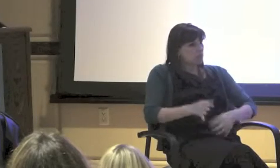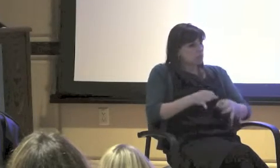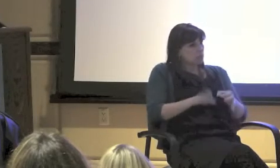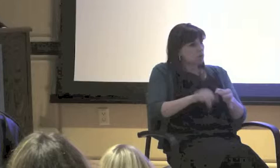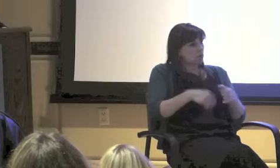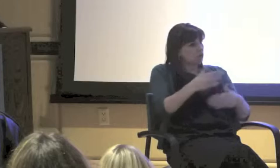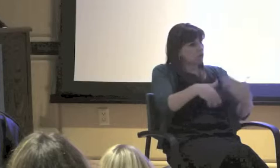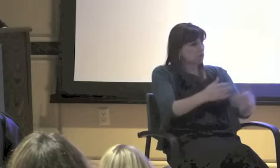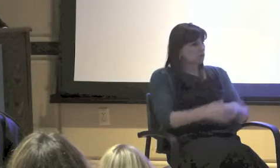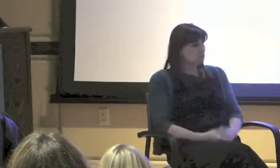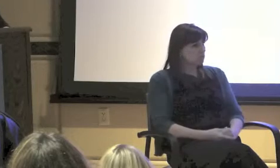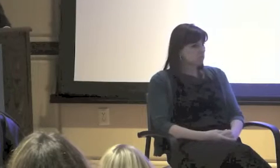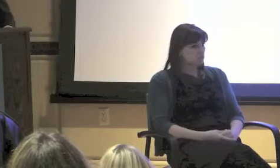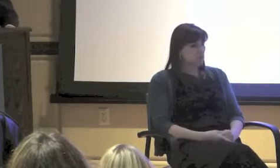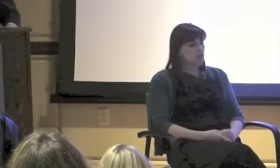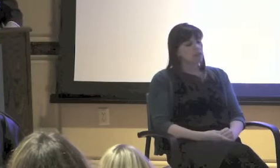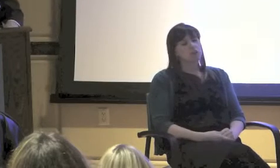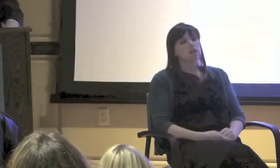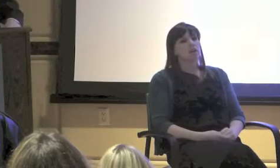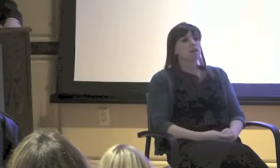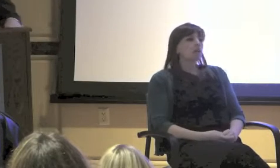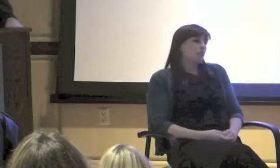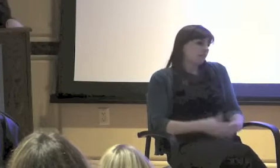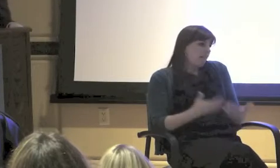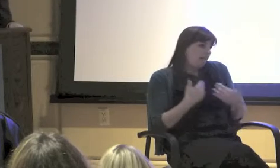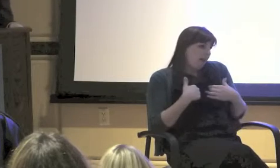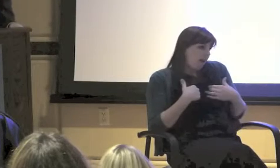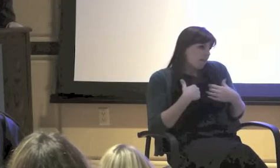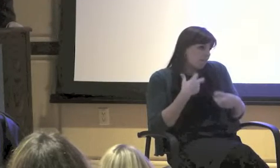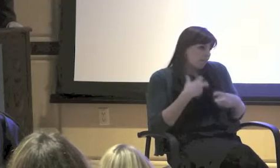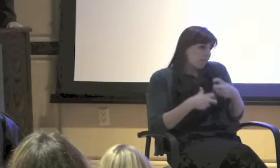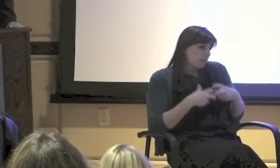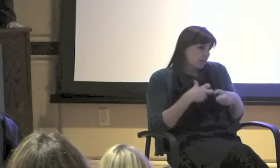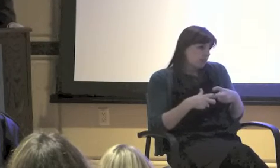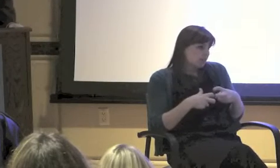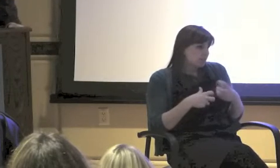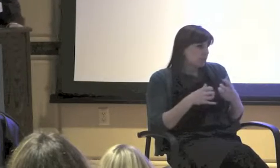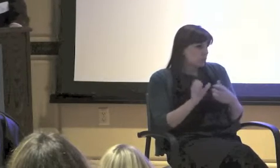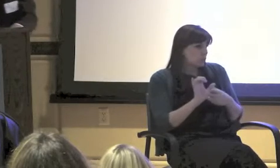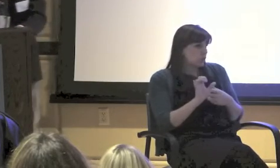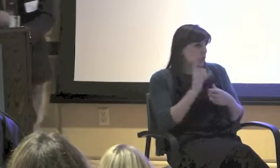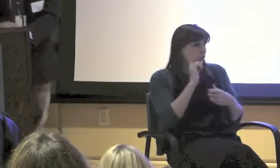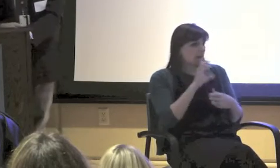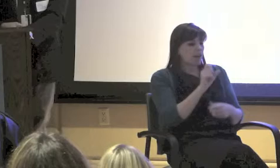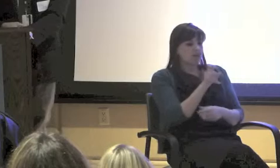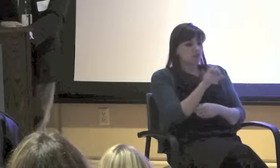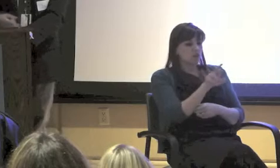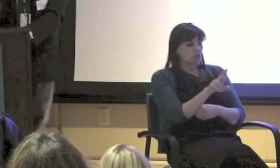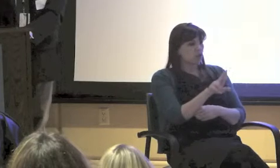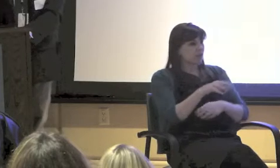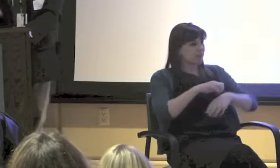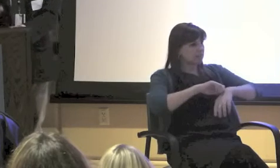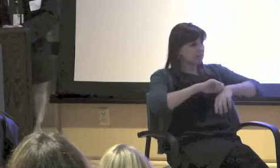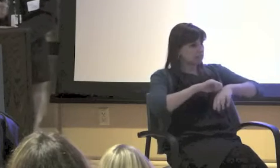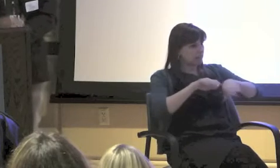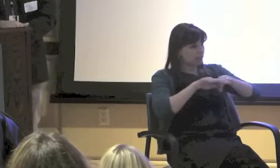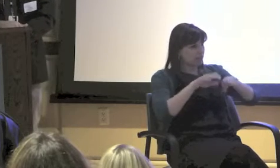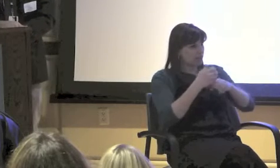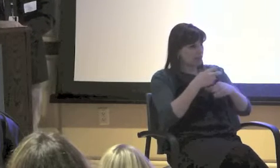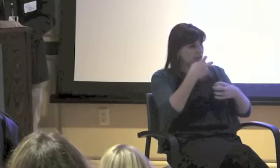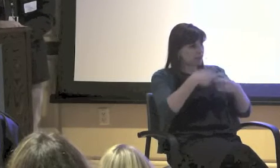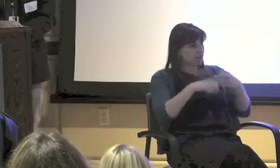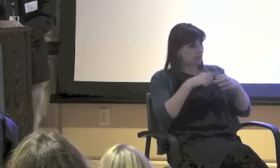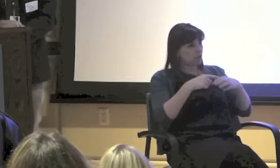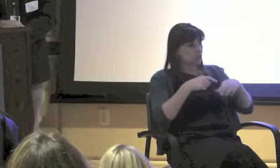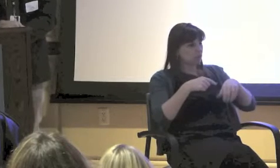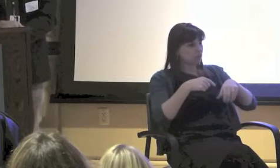that. These have complications as well. They can become, you get scarring at the skin level that can make it difficult to